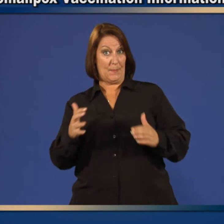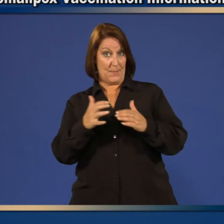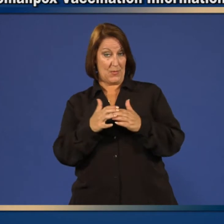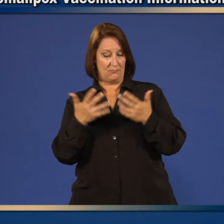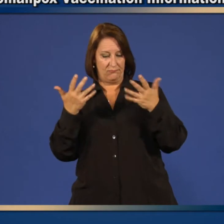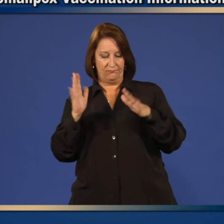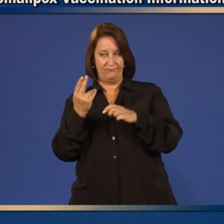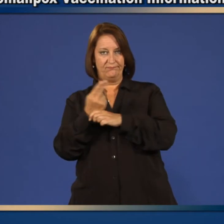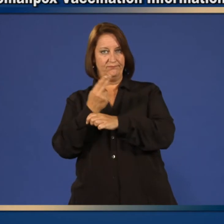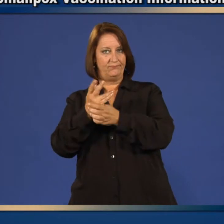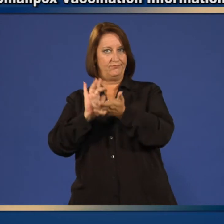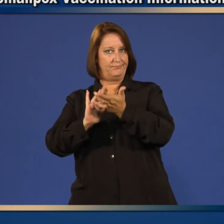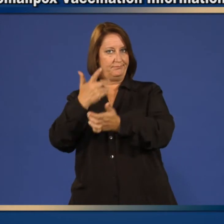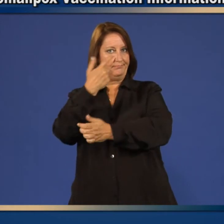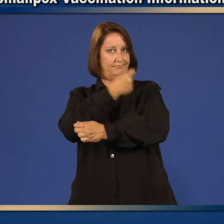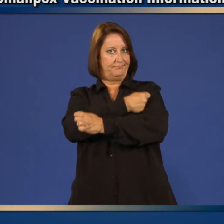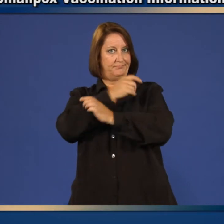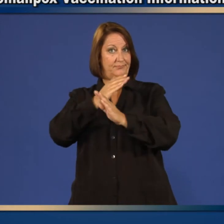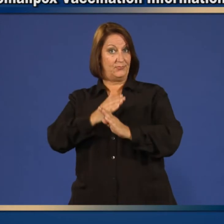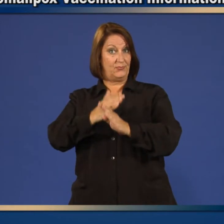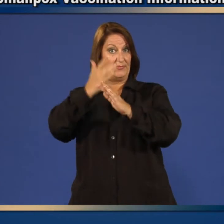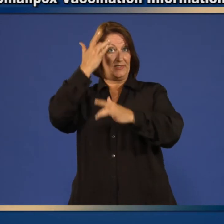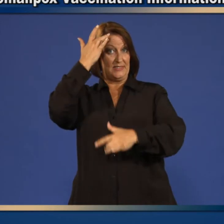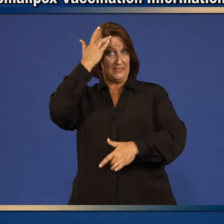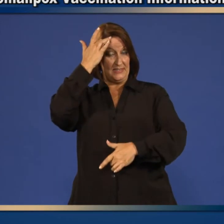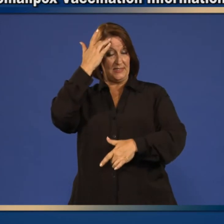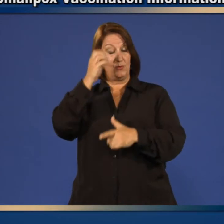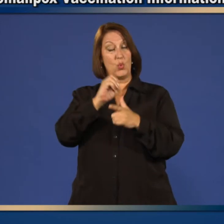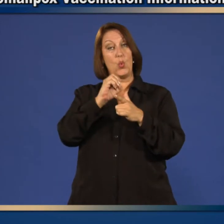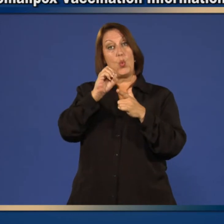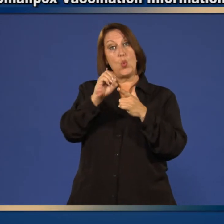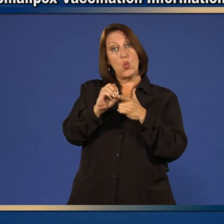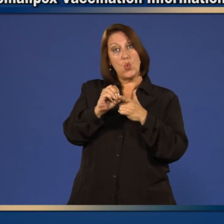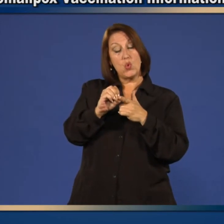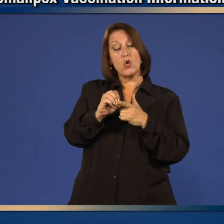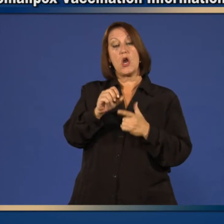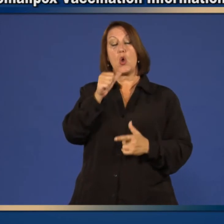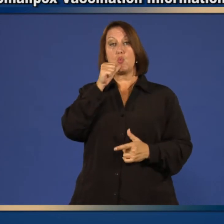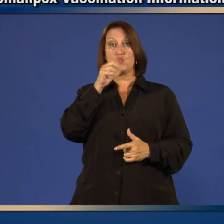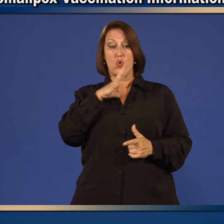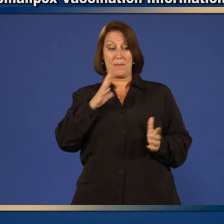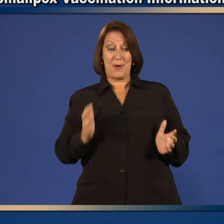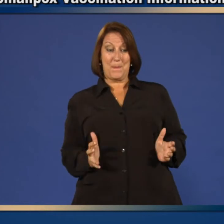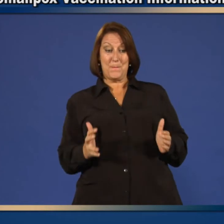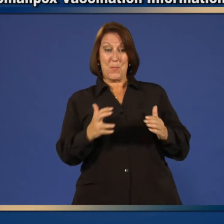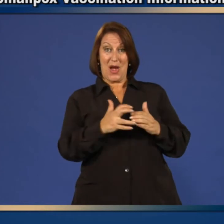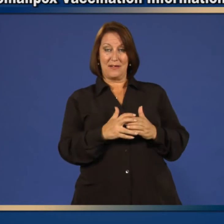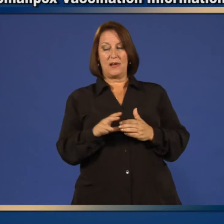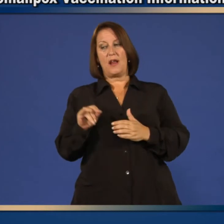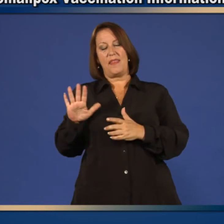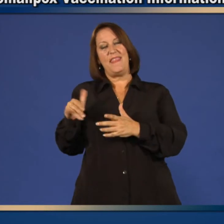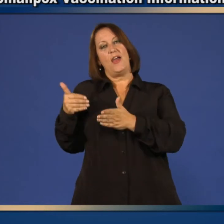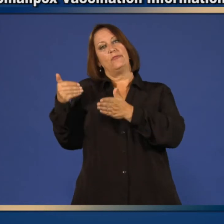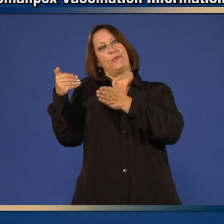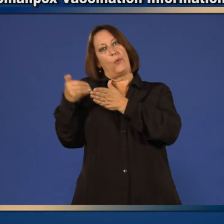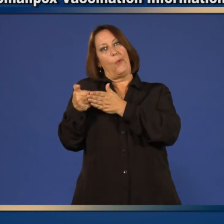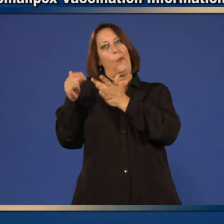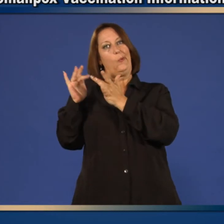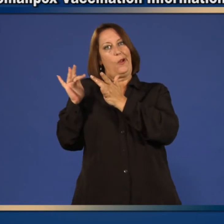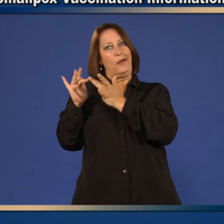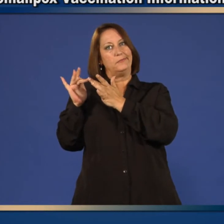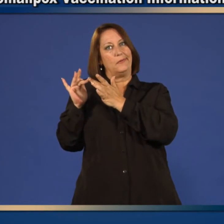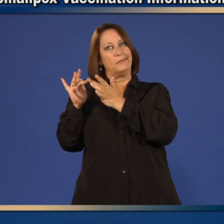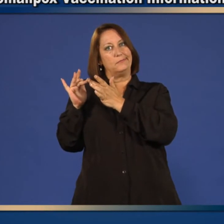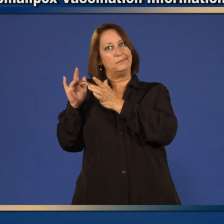Pregnant women who have received the smallpox vaccine, or pregnant women whose close contacts have received